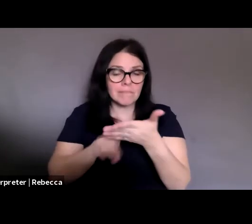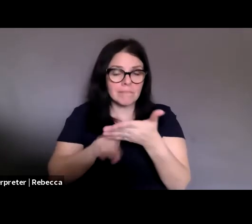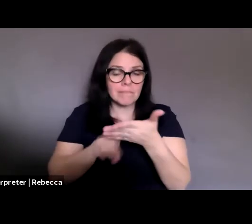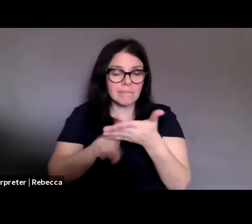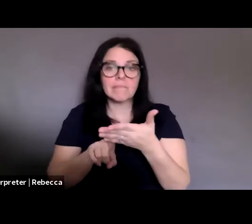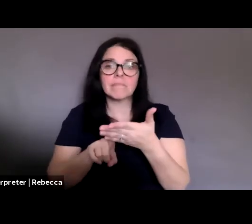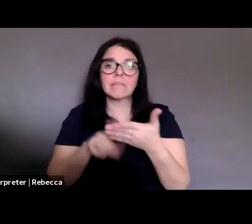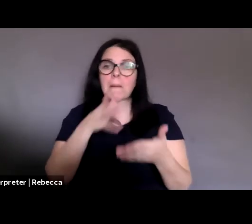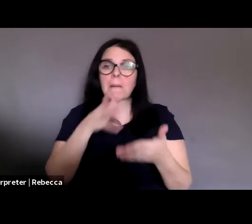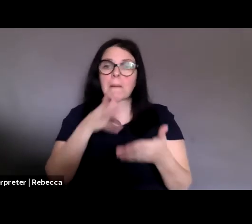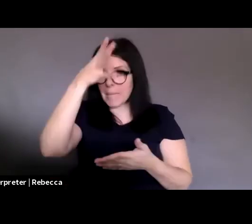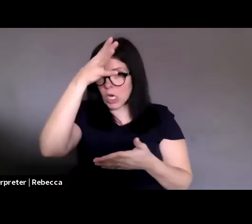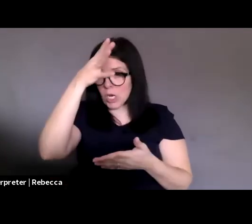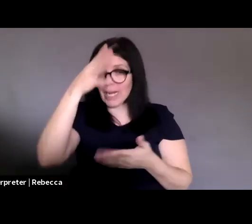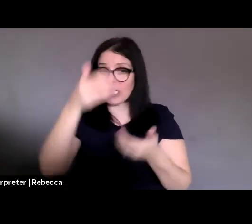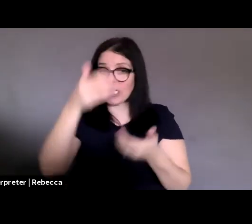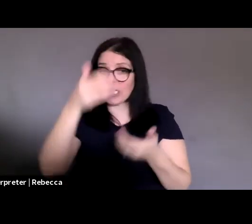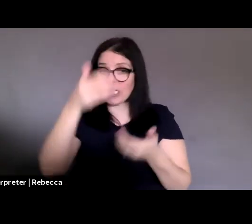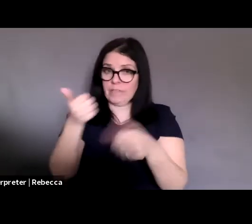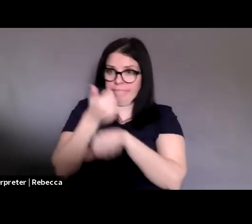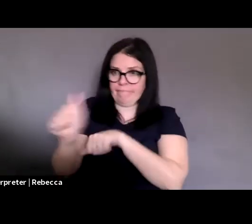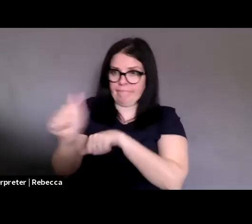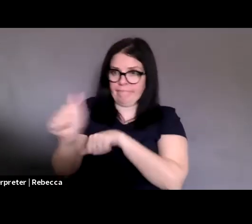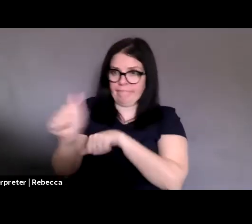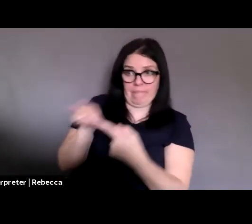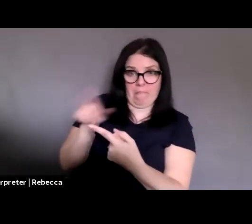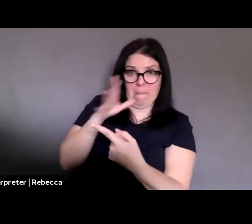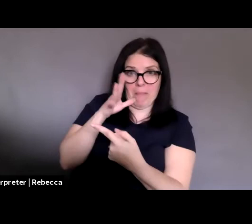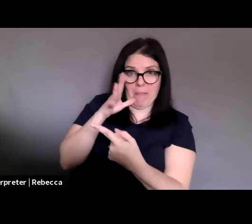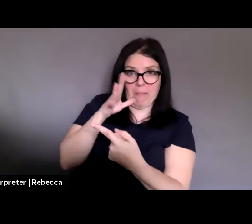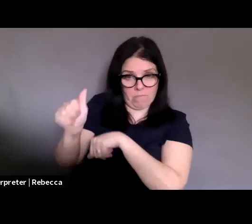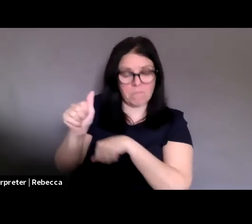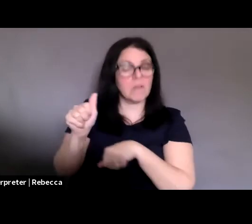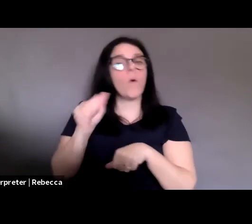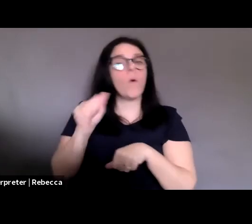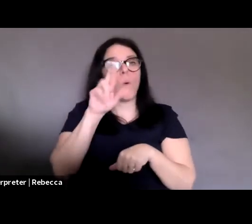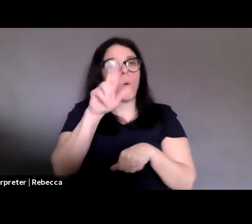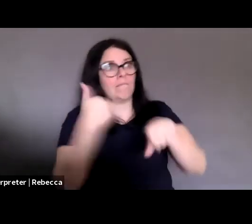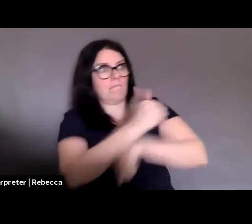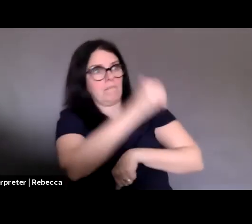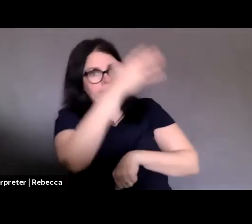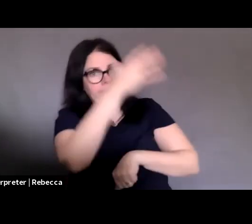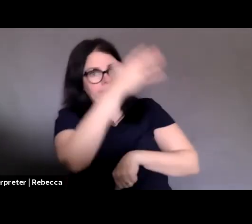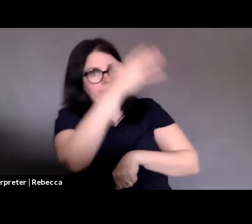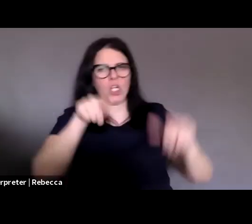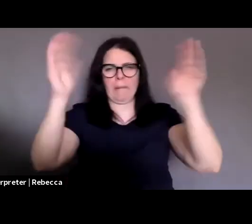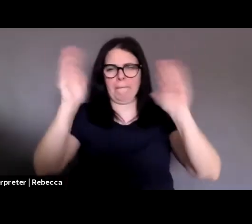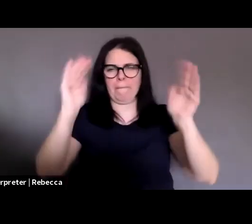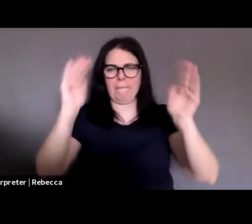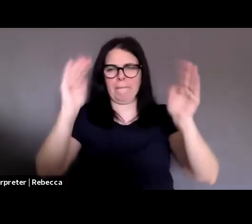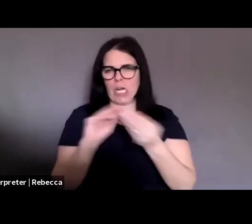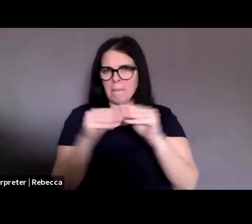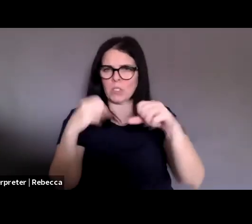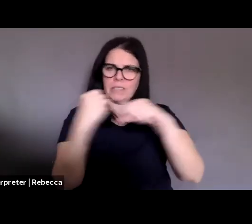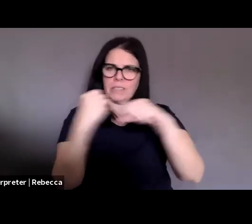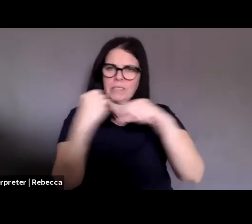were made against mothers in comparison to court responses when alienation findings were made against